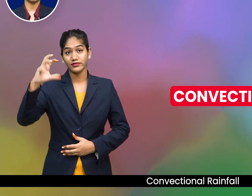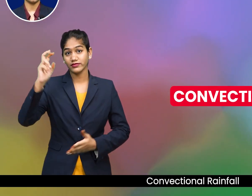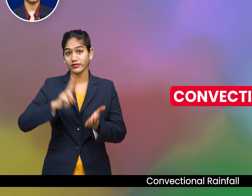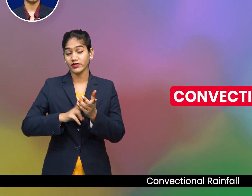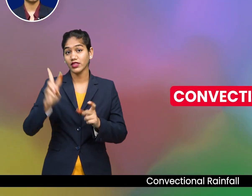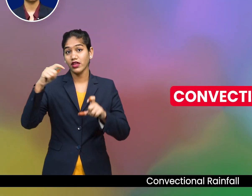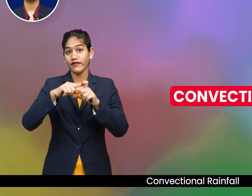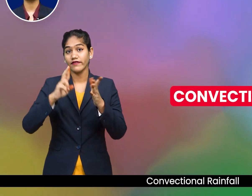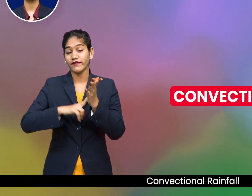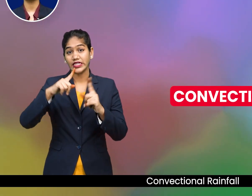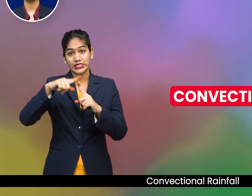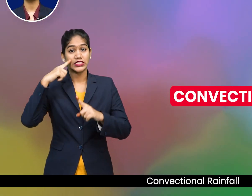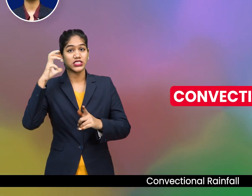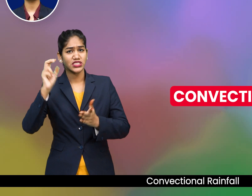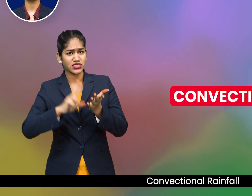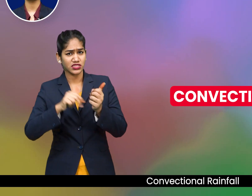Conventional rainfall.